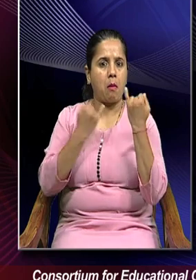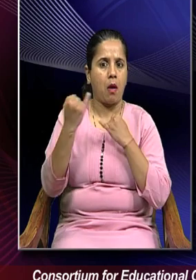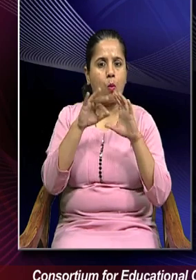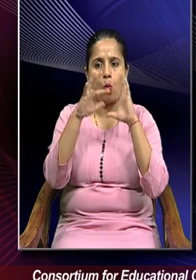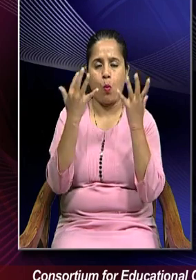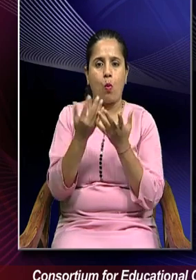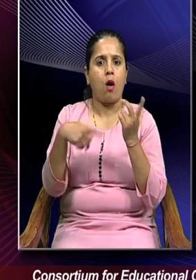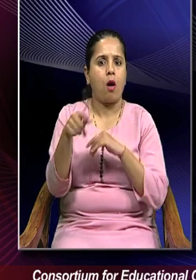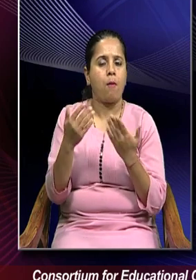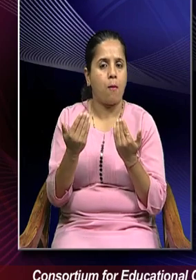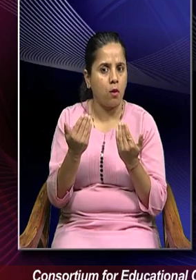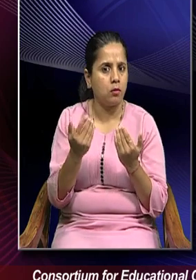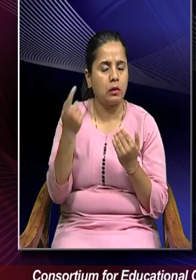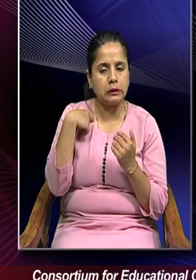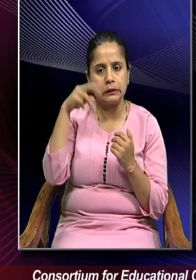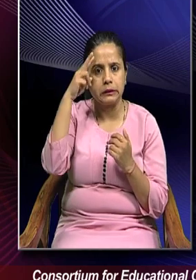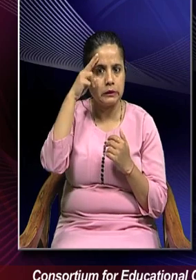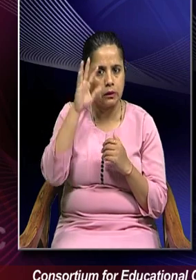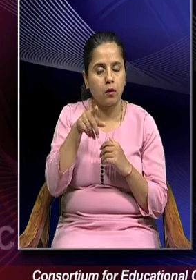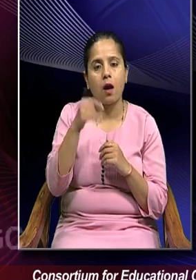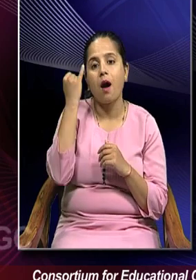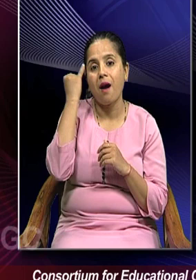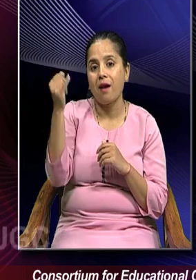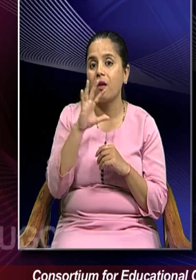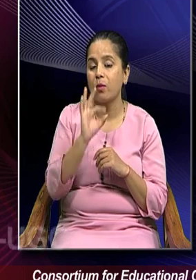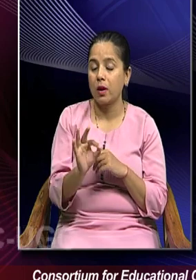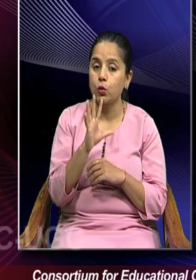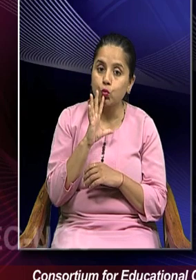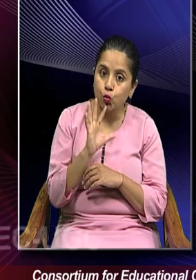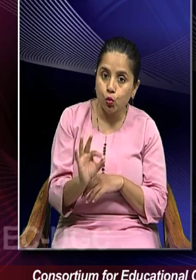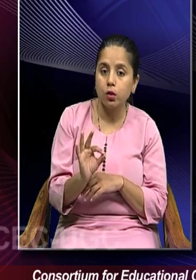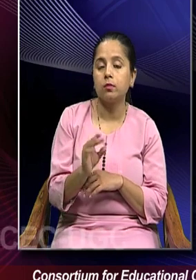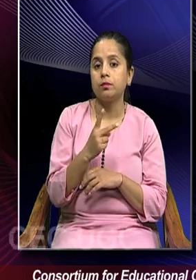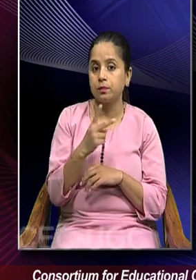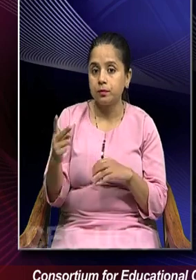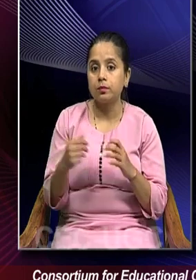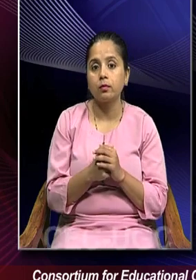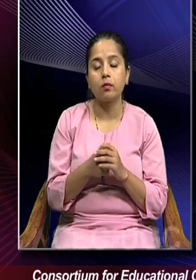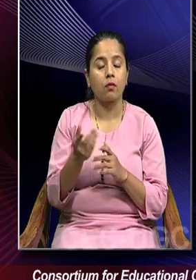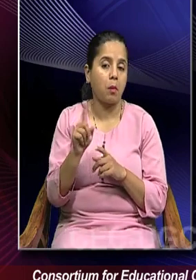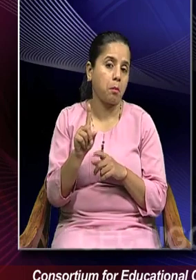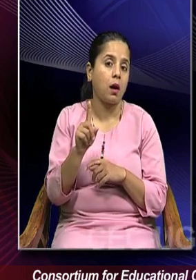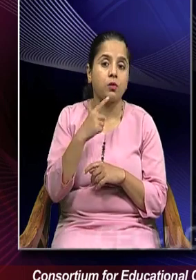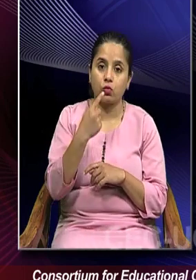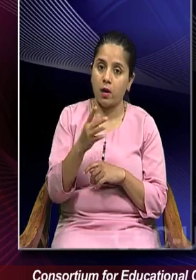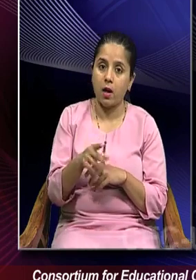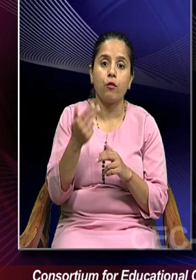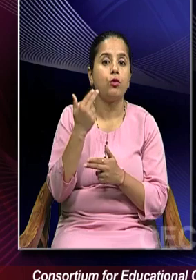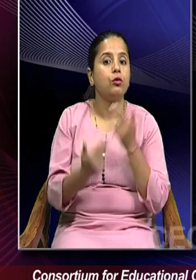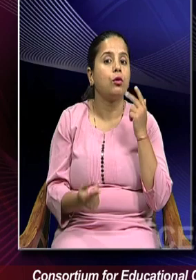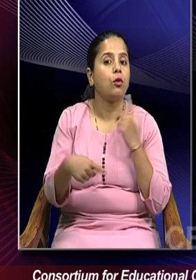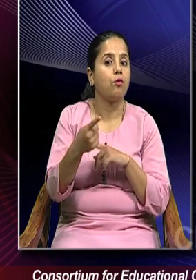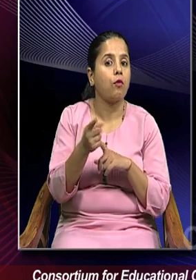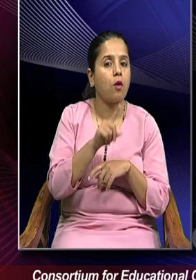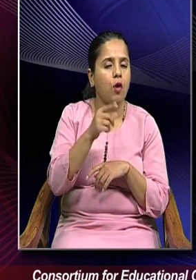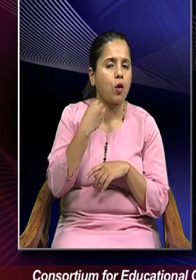world. So this kind of an idea of truth, though it is being said that the story was taken from one